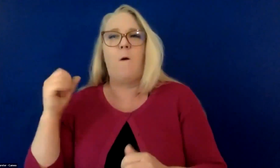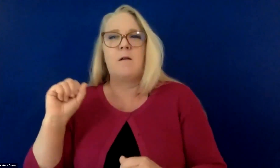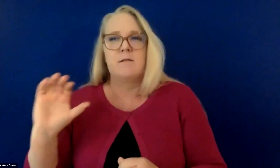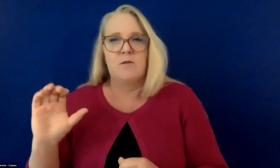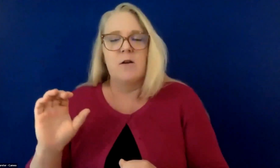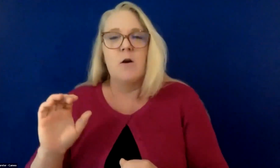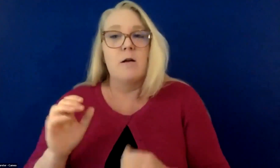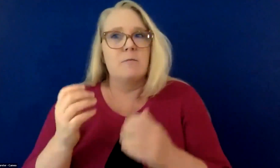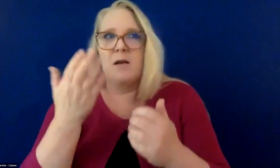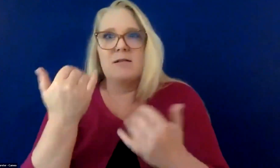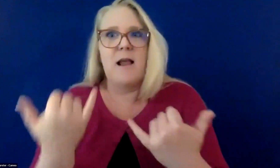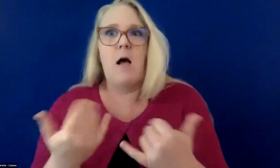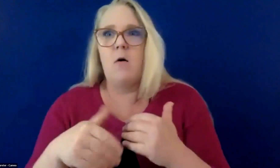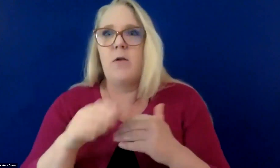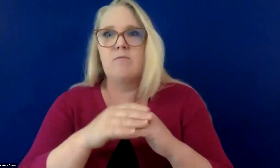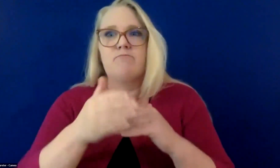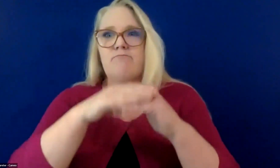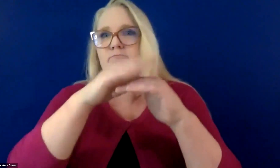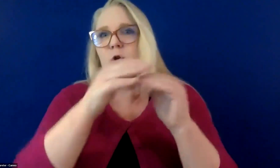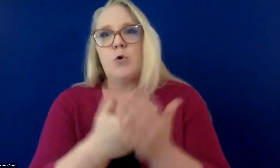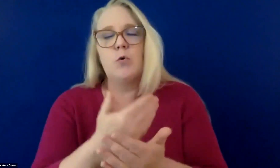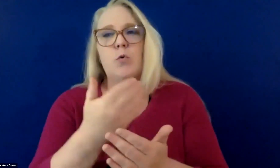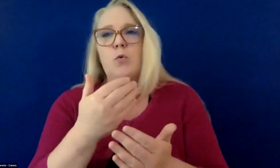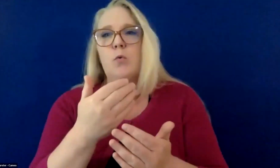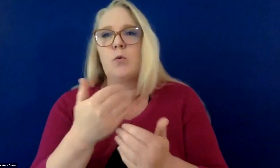changes that are constantly having to be implemented in things. So,